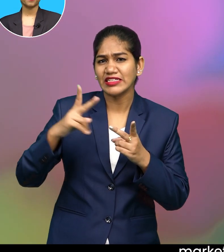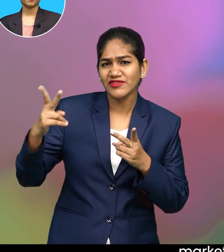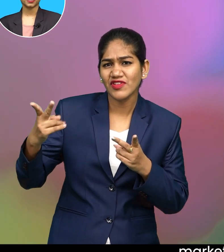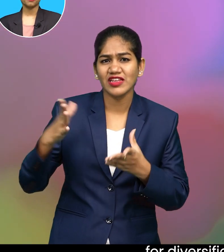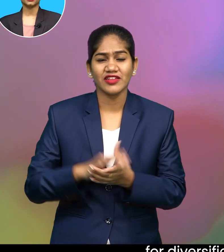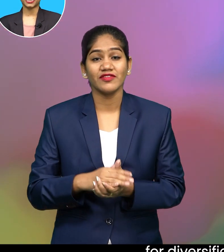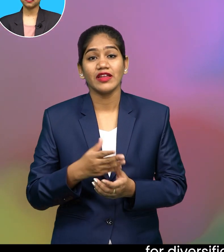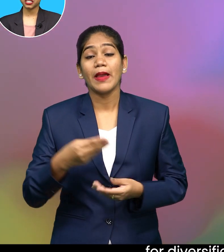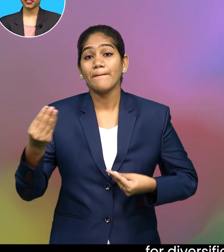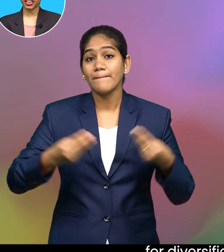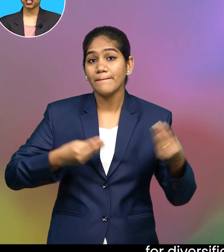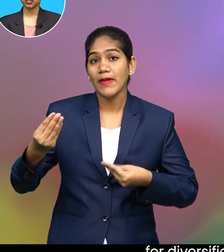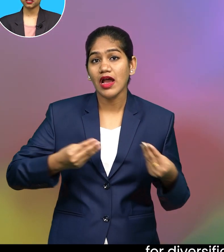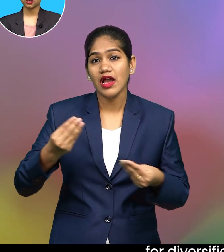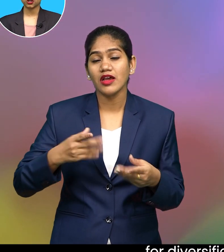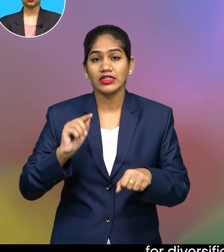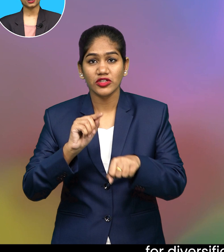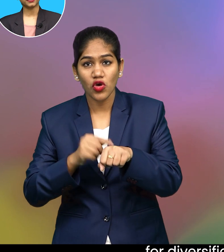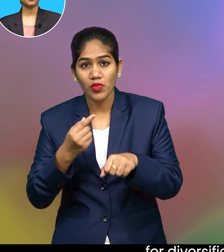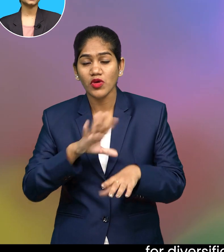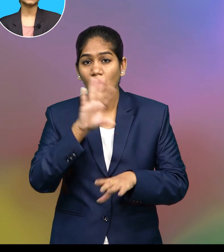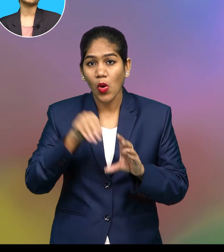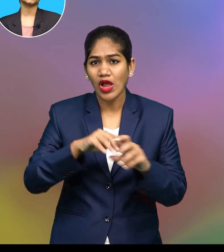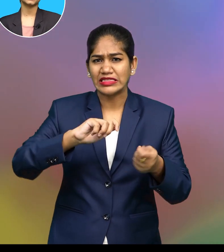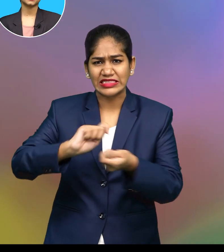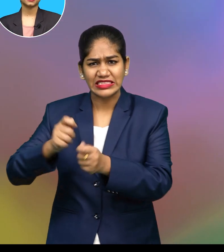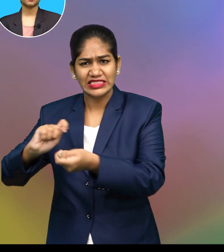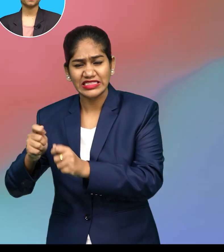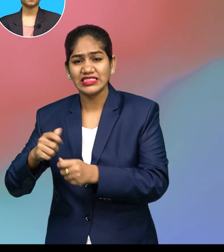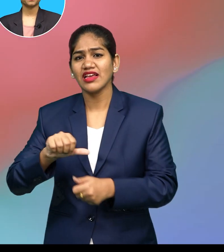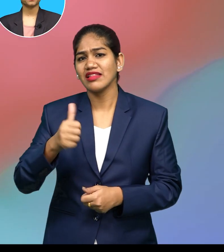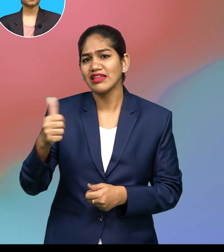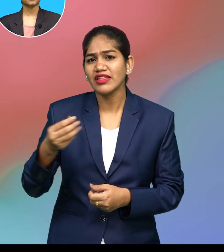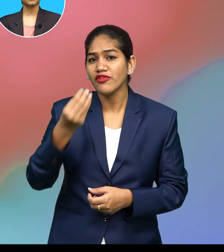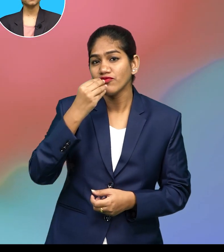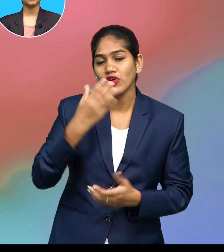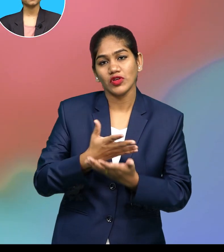opportunities for diversification to other food items.